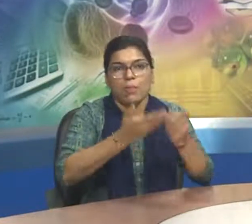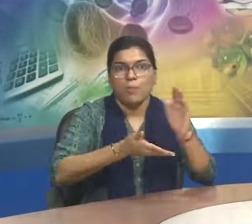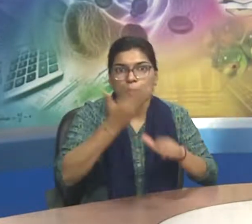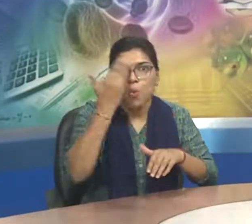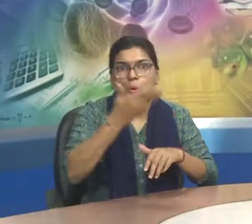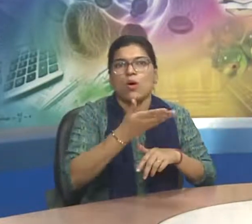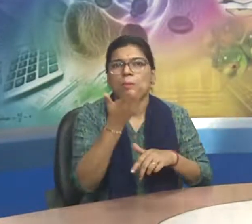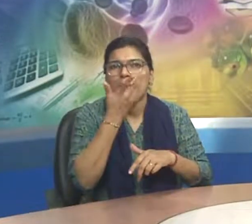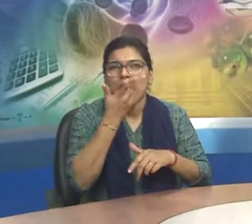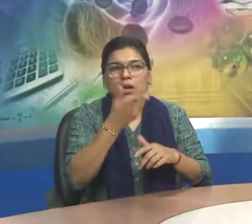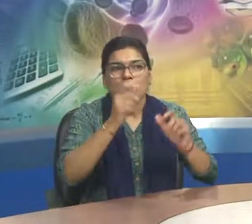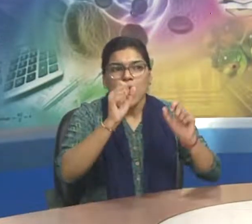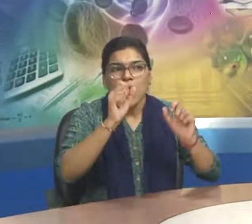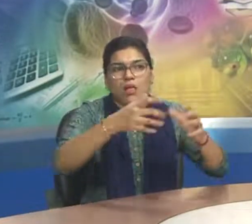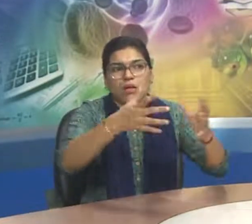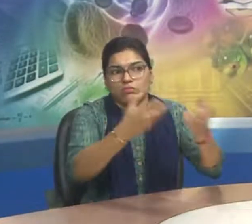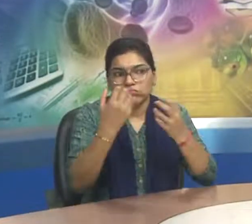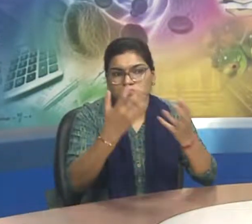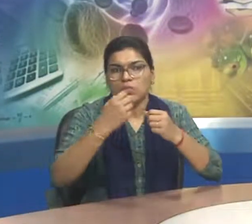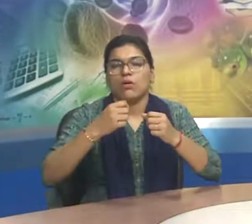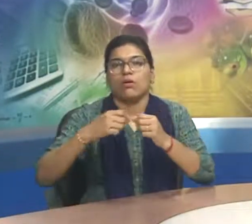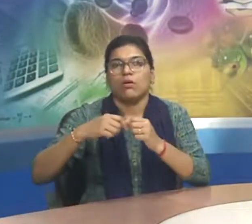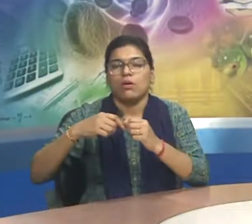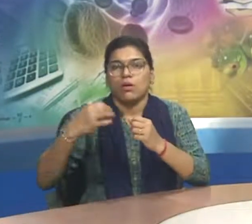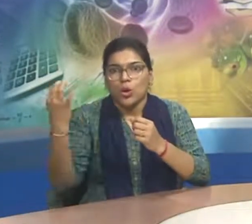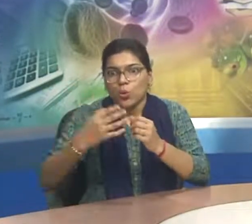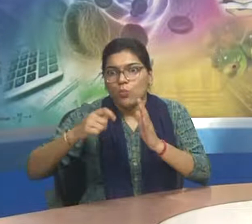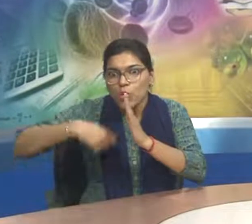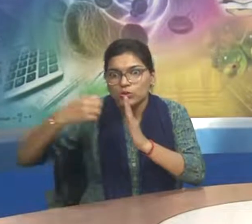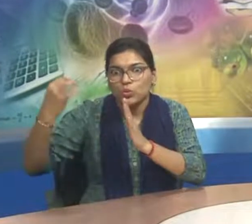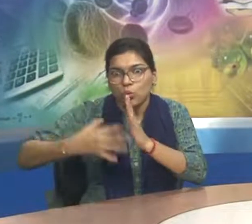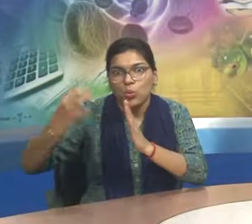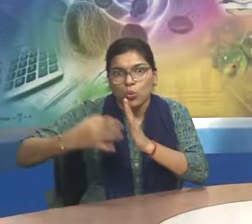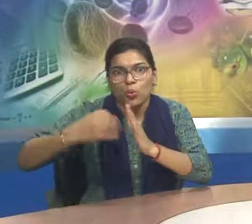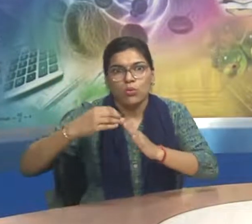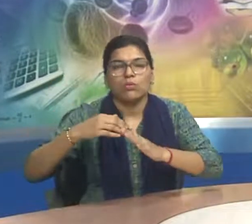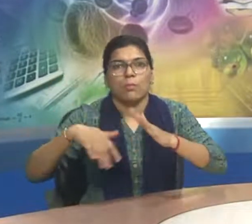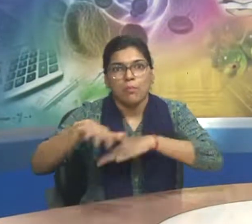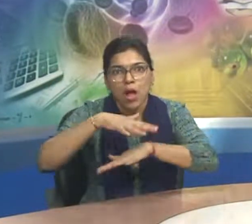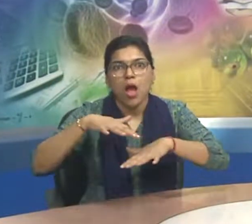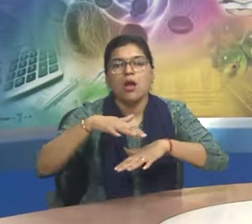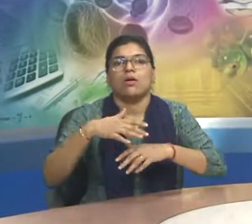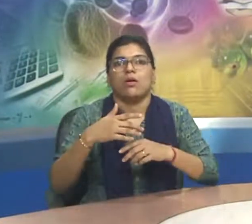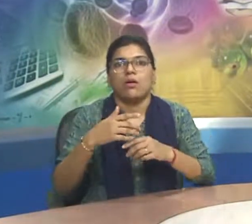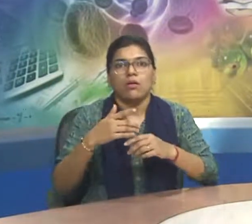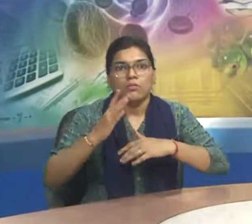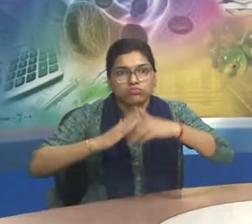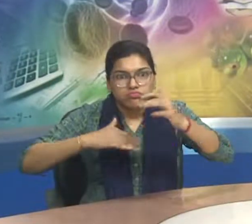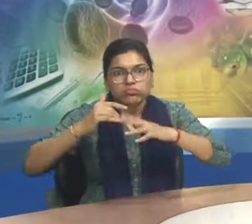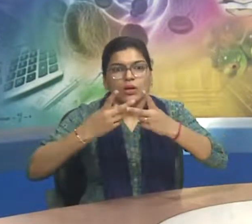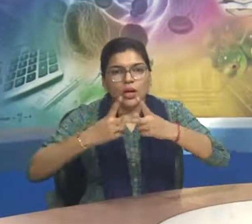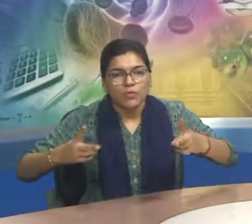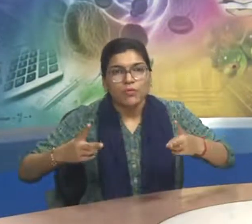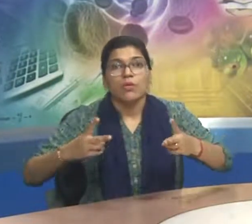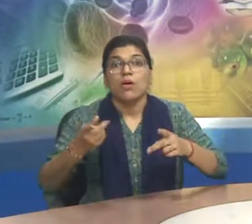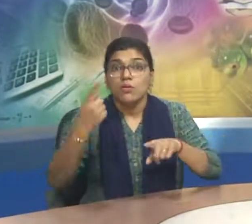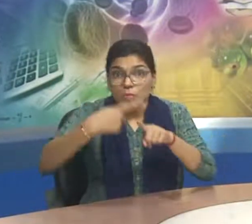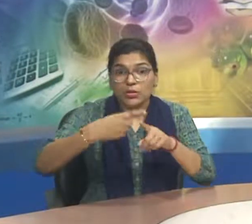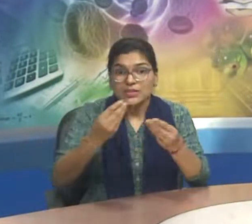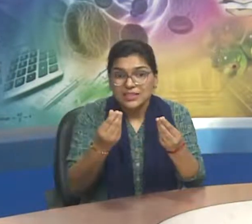over exploitation by the humans. And the other view is